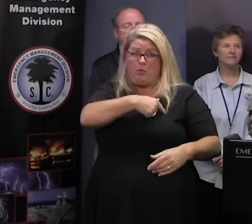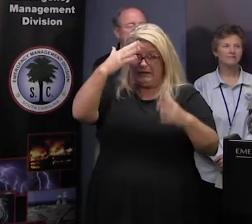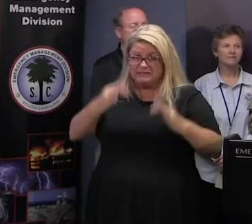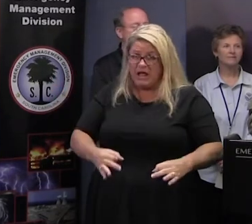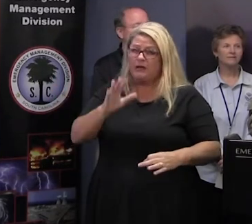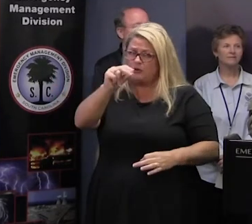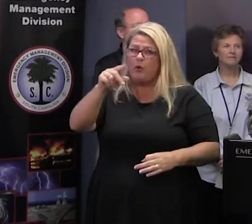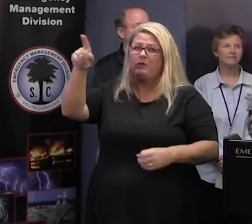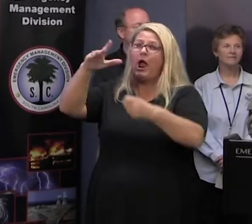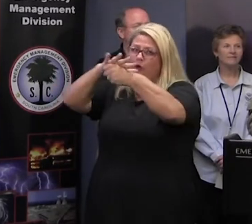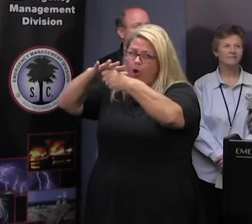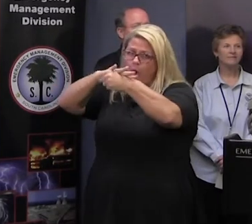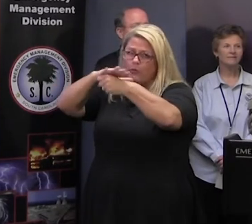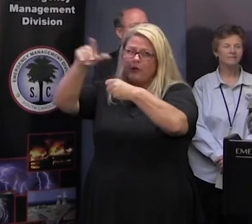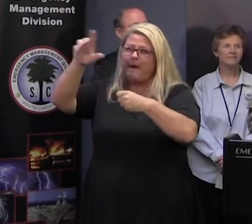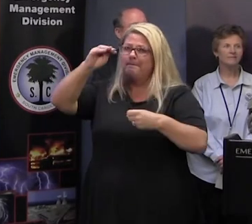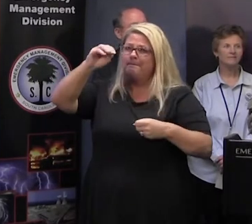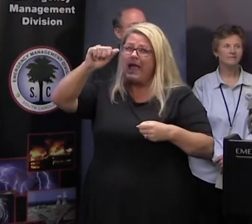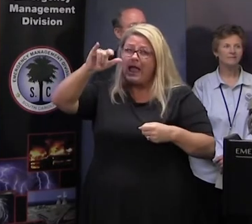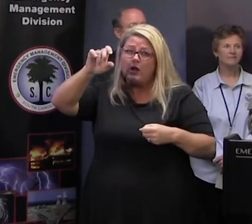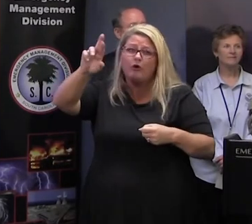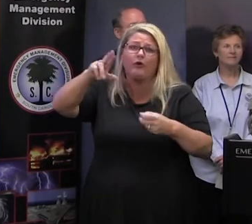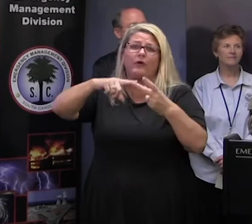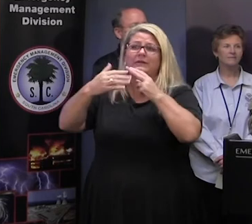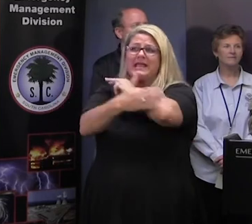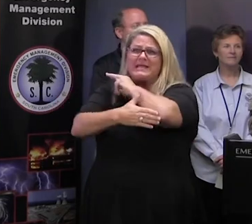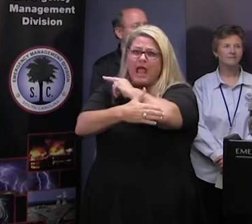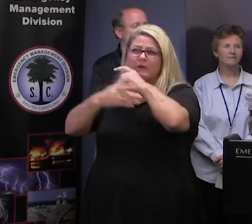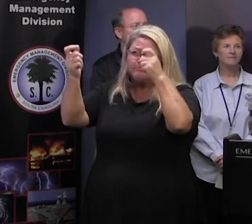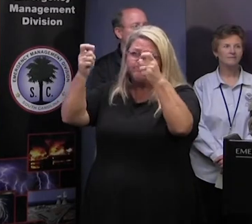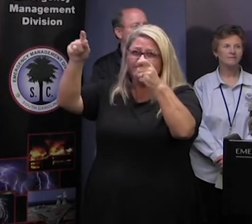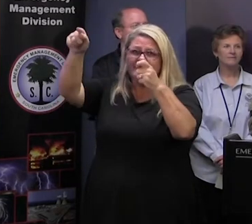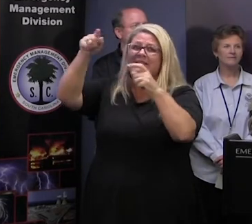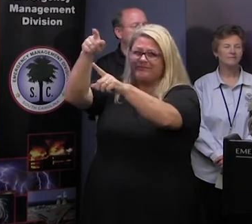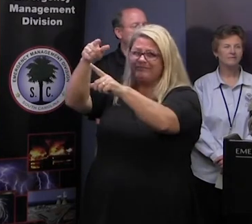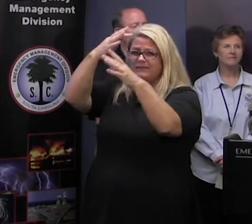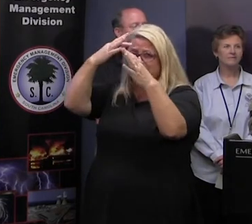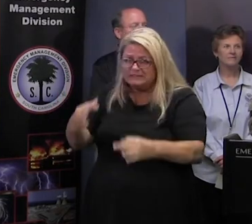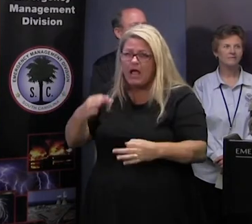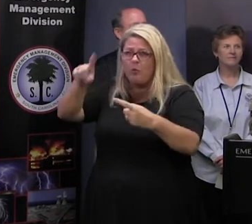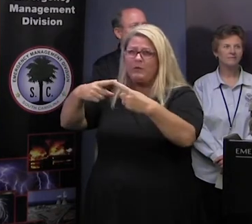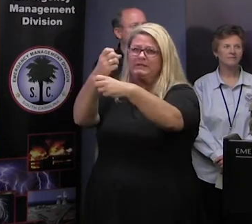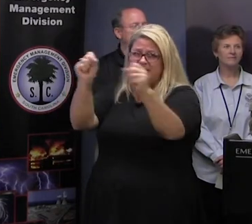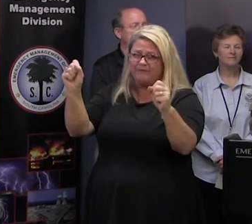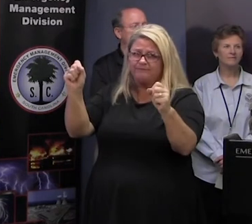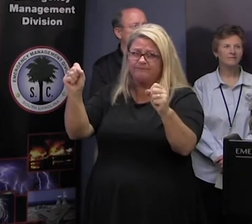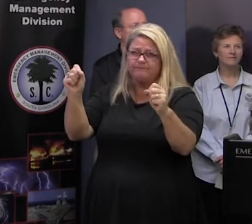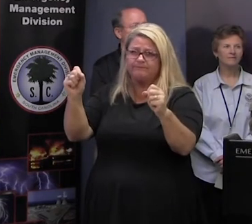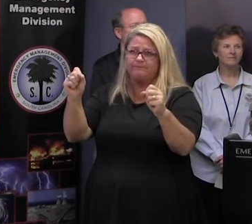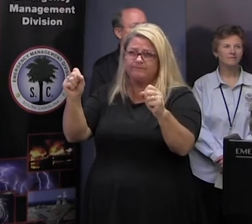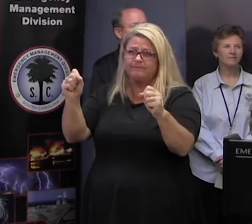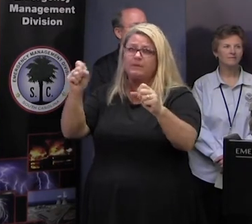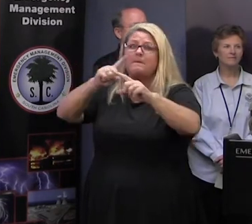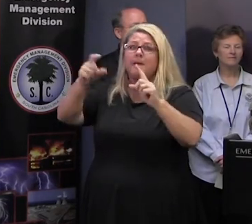the mayor, the county administrators, they will tell people when it's safe, but that is in consultation